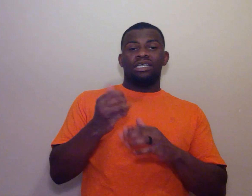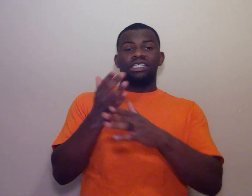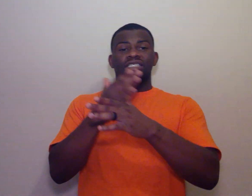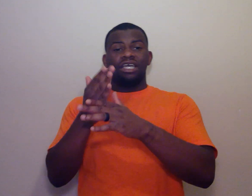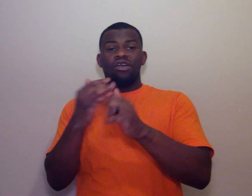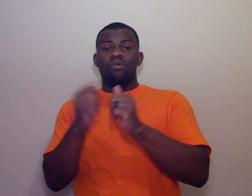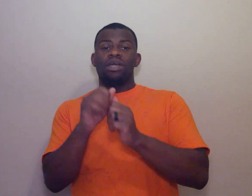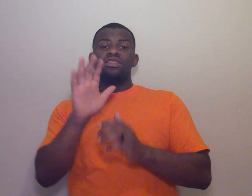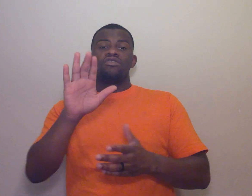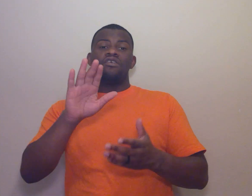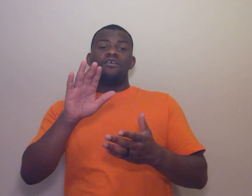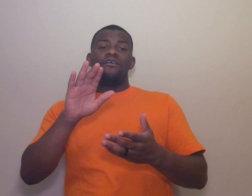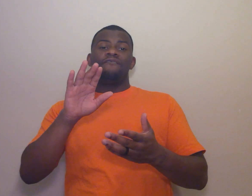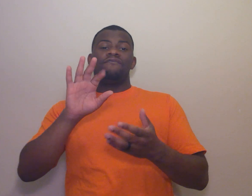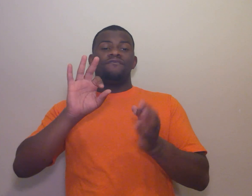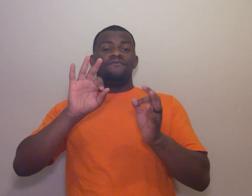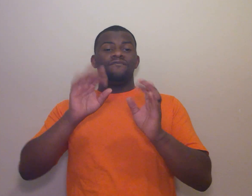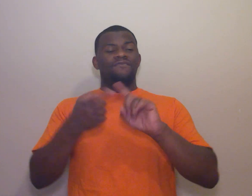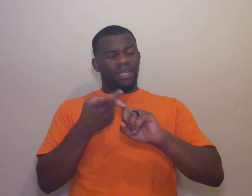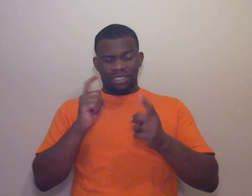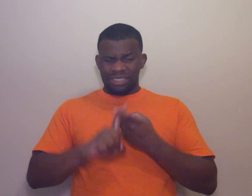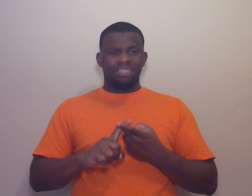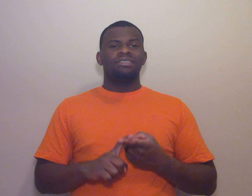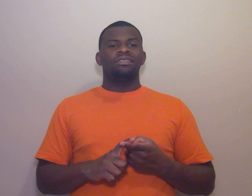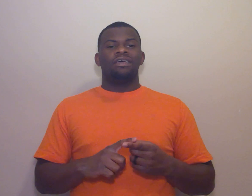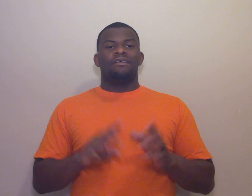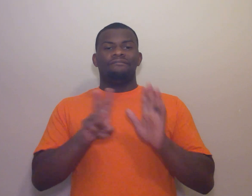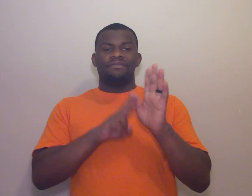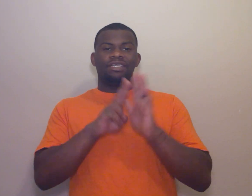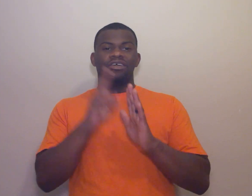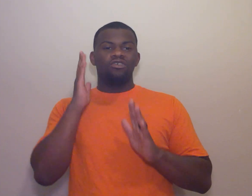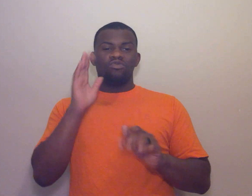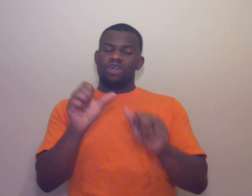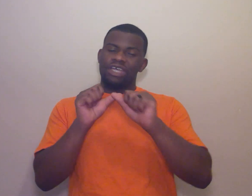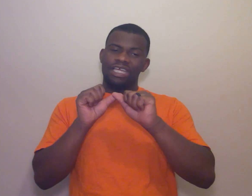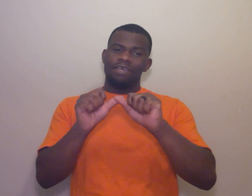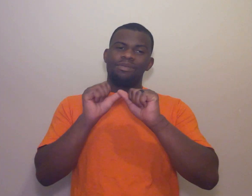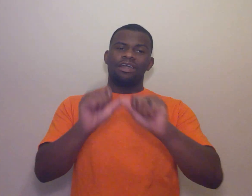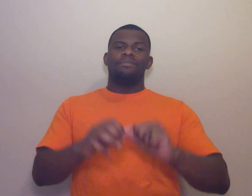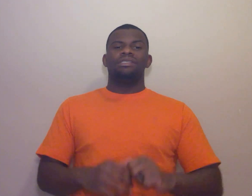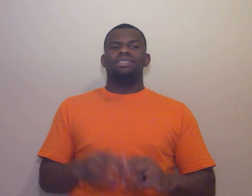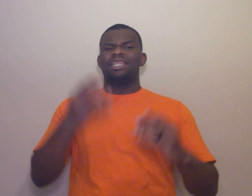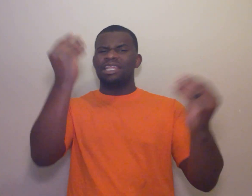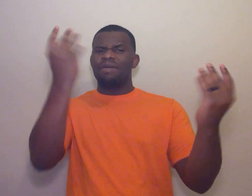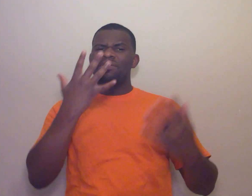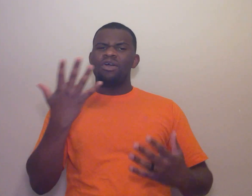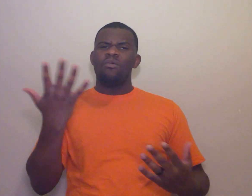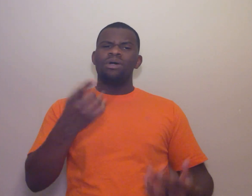Video is going to keep coming. Just give me some love in the comments. Let me know what you think. Let me know if you have any questions. Let me know